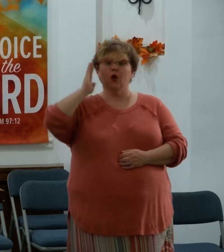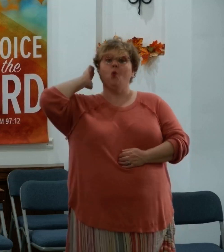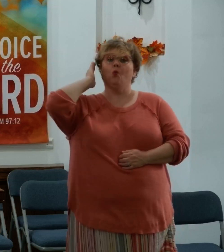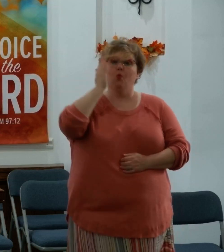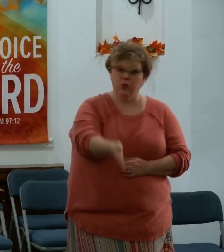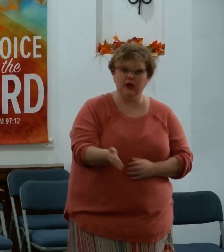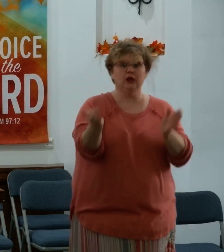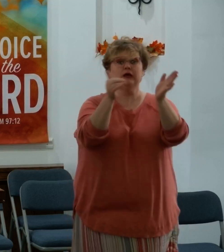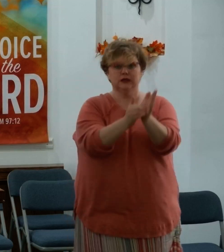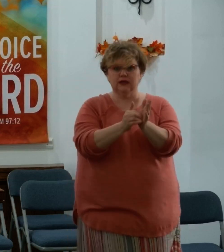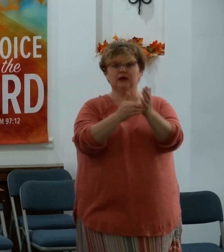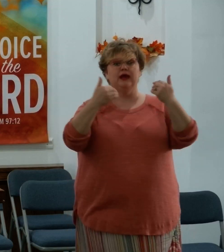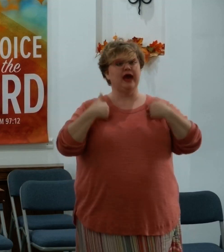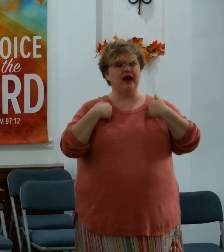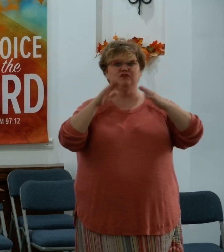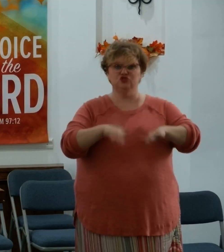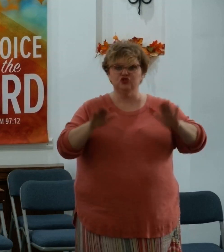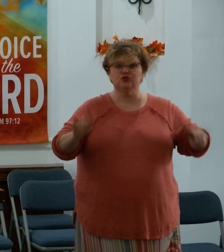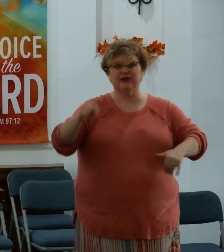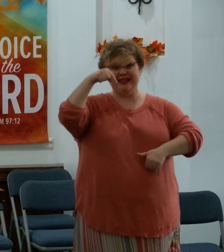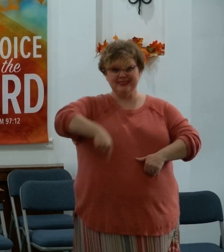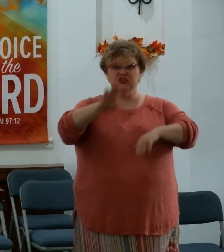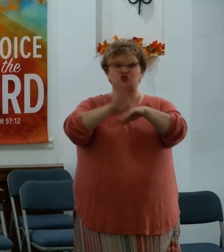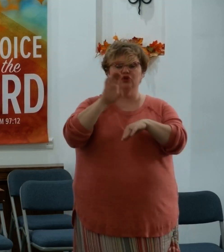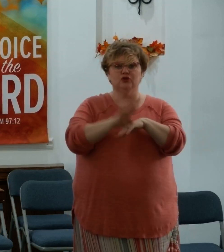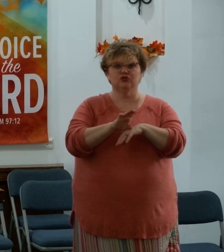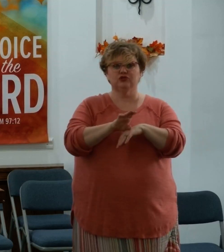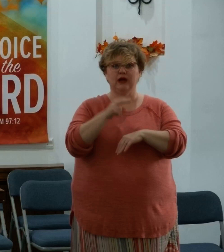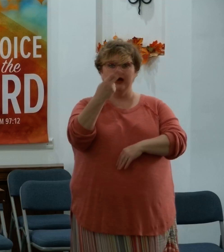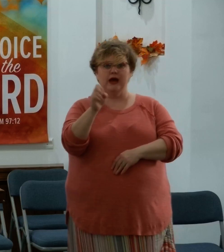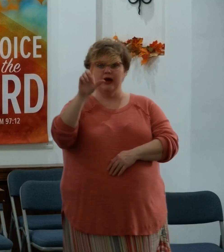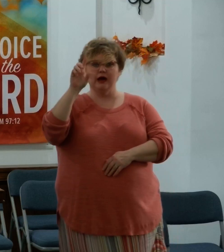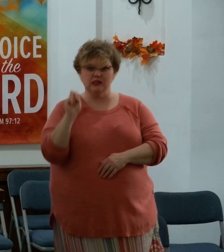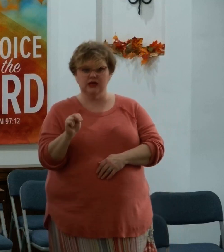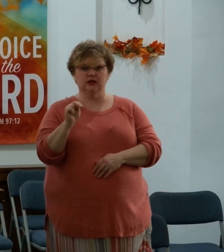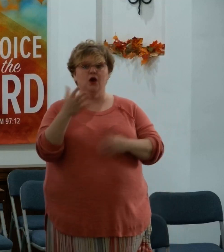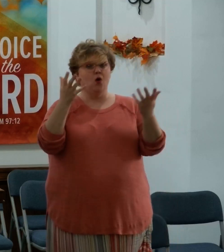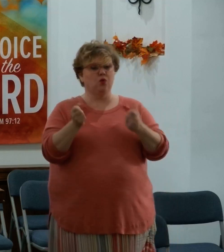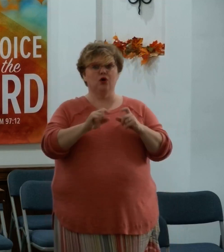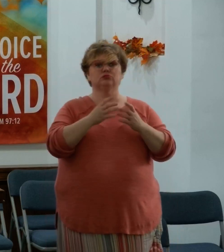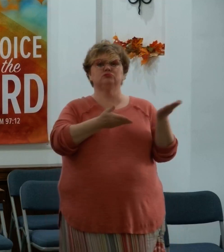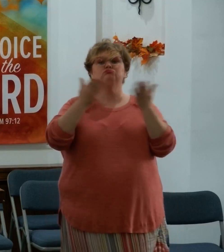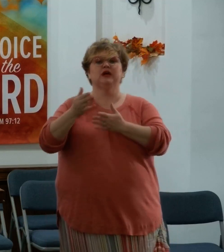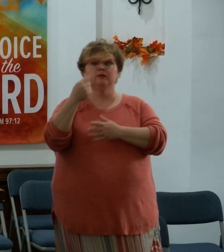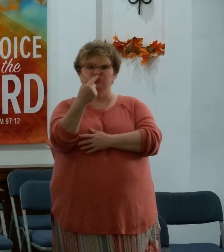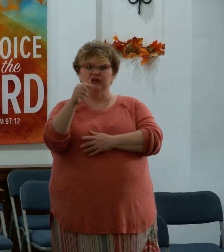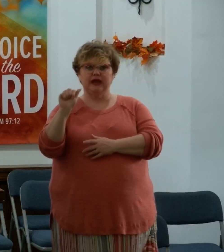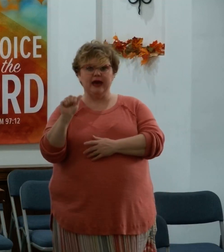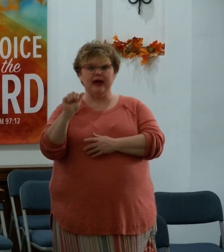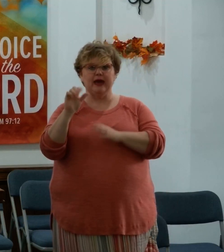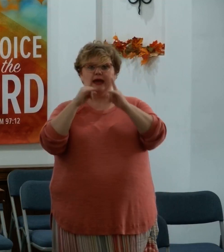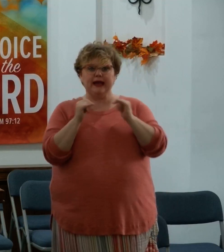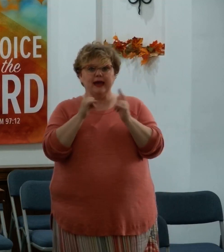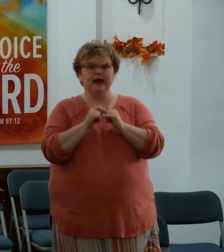will once again have children in this church. And Helen will want to take them to GA camp and other places where they will learn how